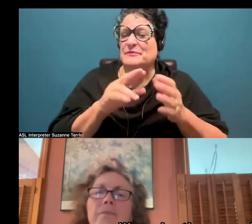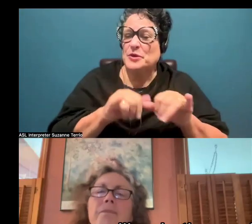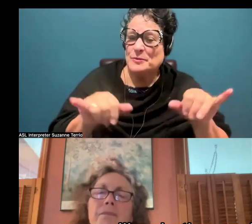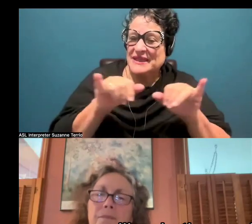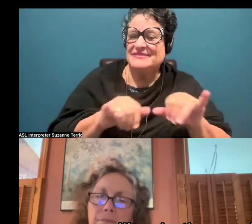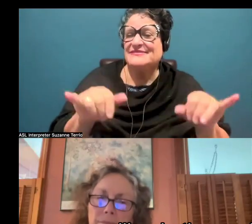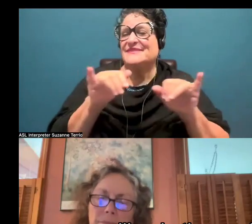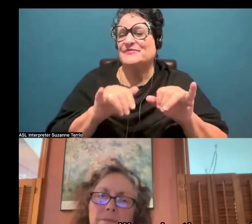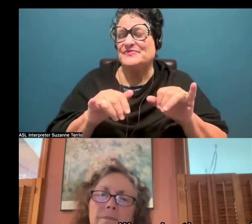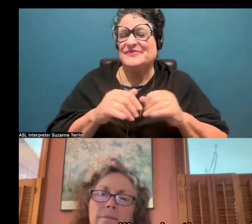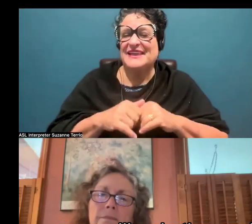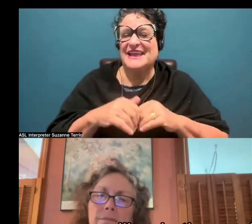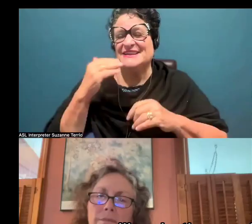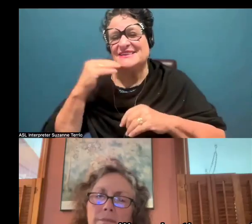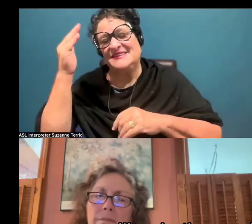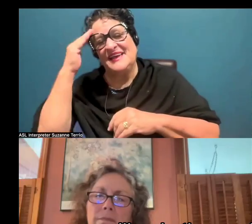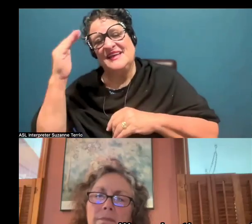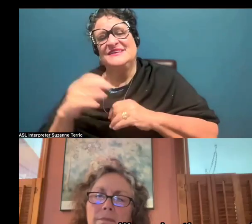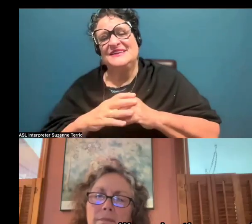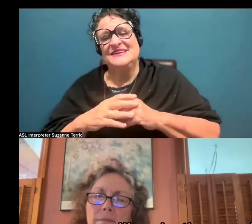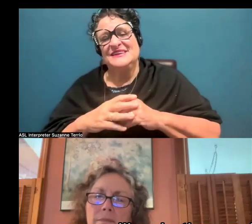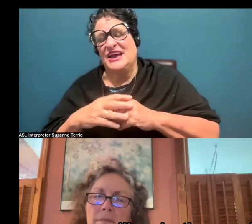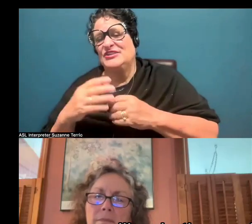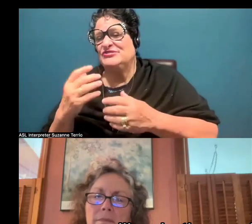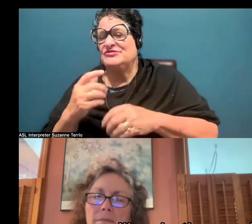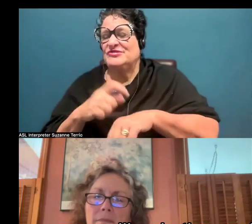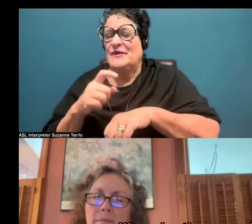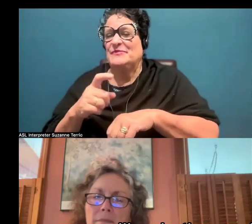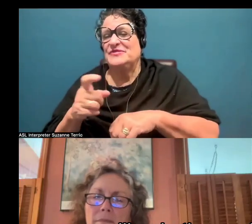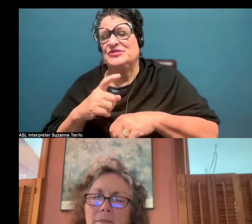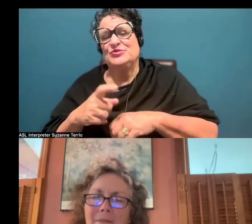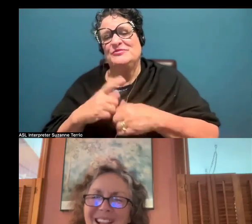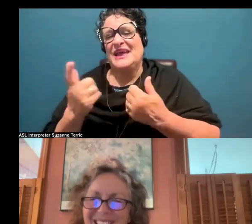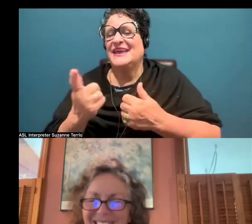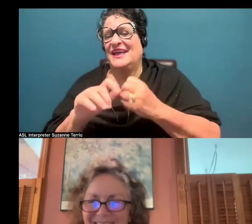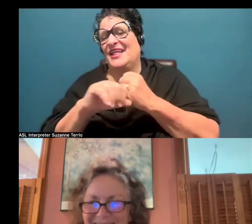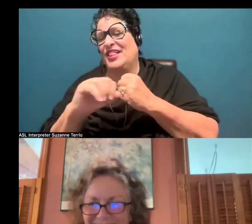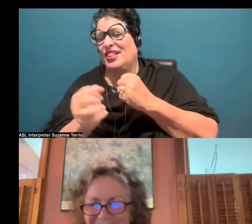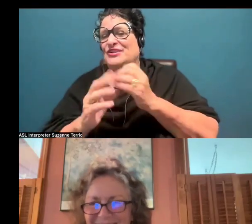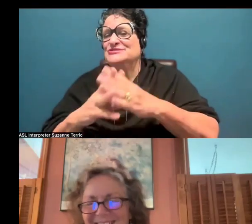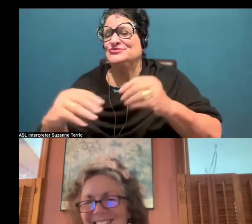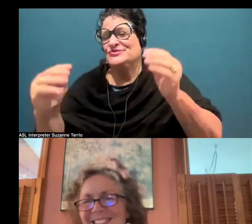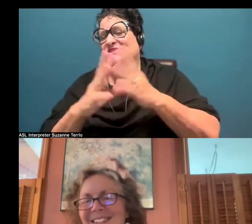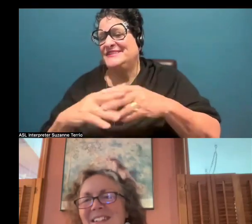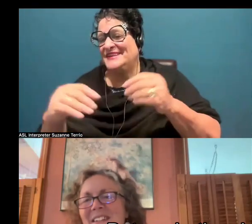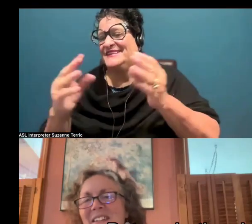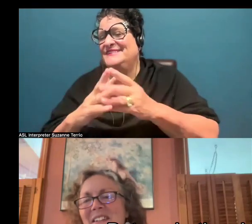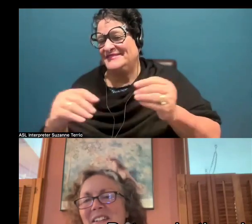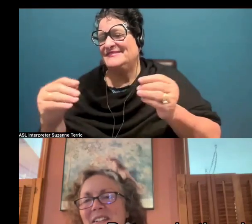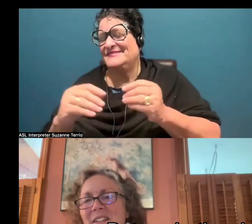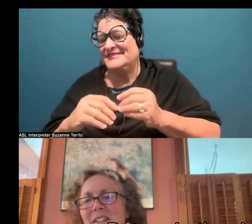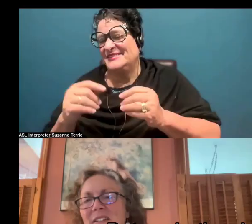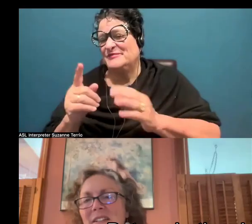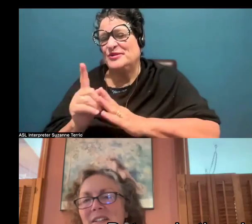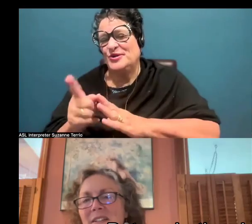momentum, and adult being a chance to kind of like luxuriate in a mm, moment. But yeah, they